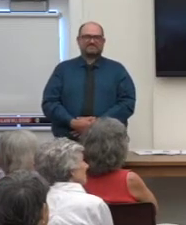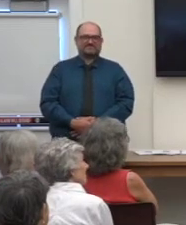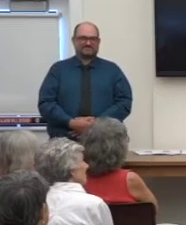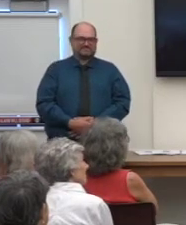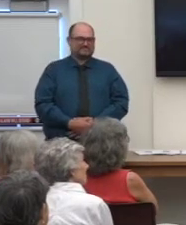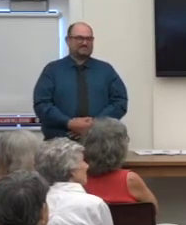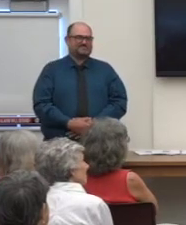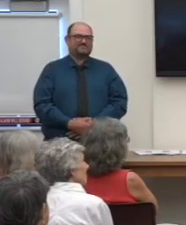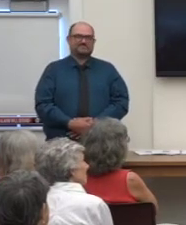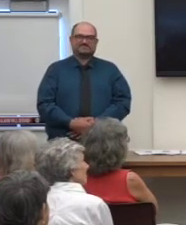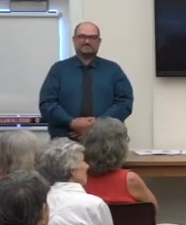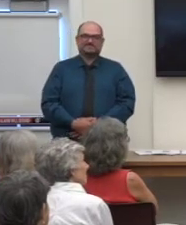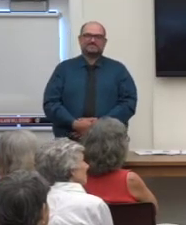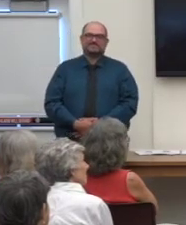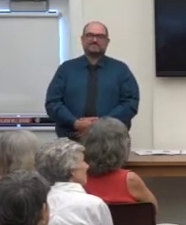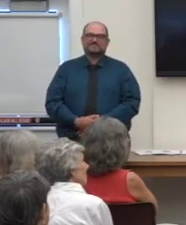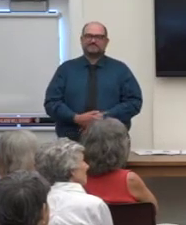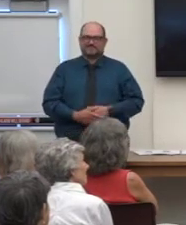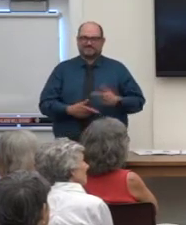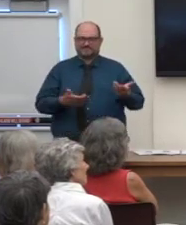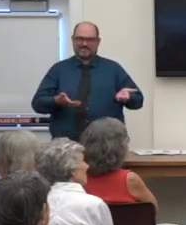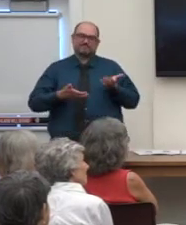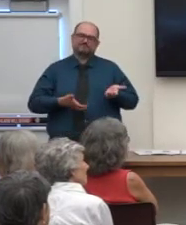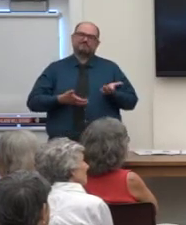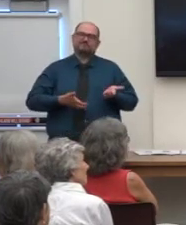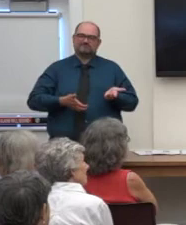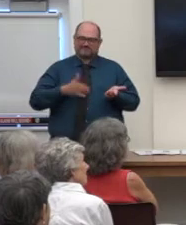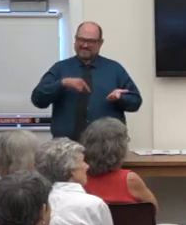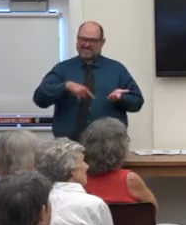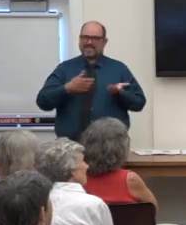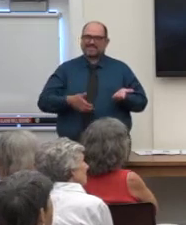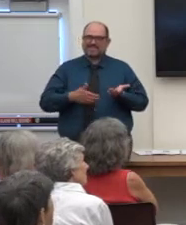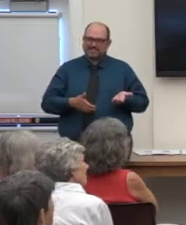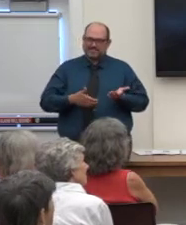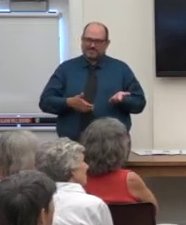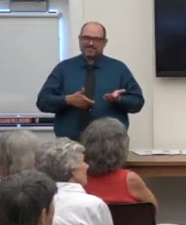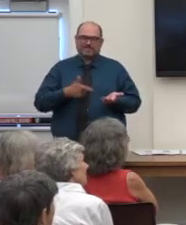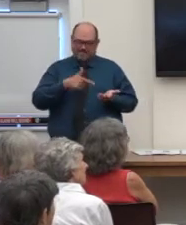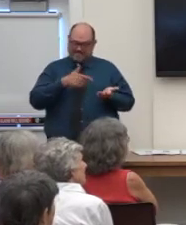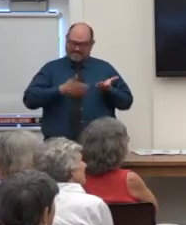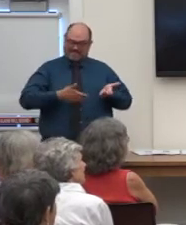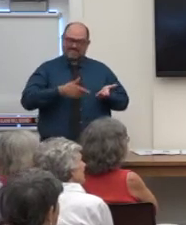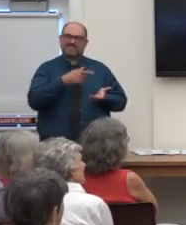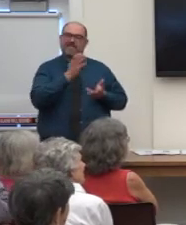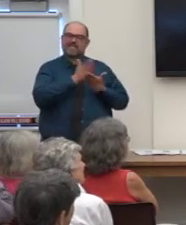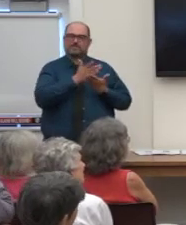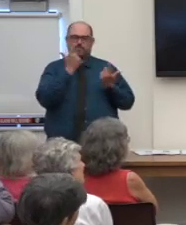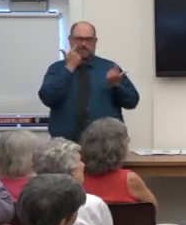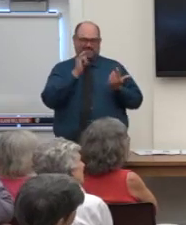You're just dolling them on. Yeah. They're gonna stop crying if you do that.